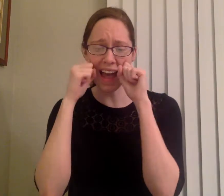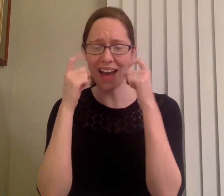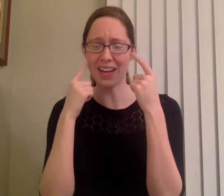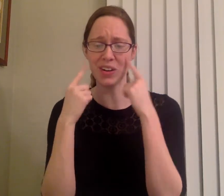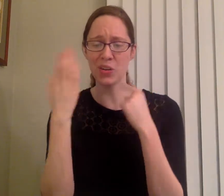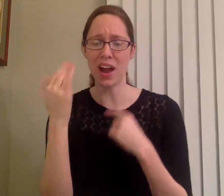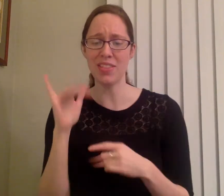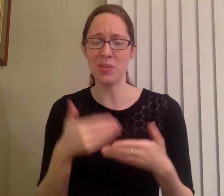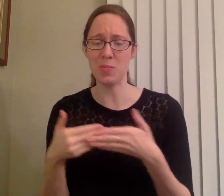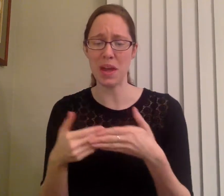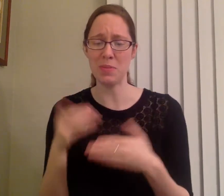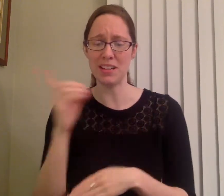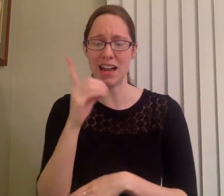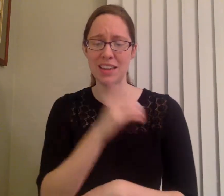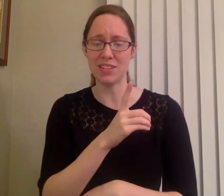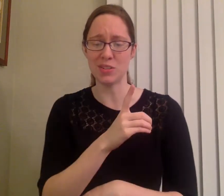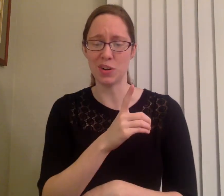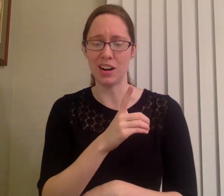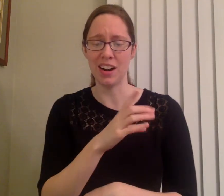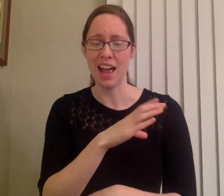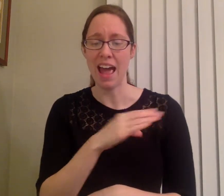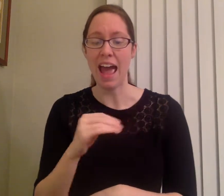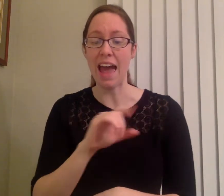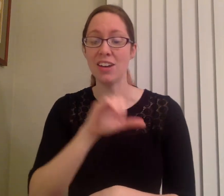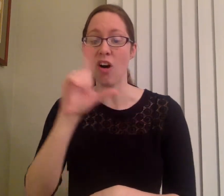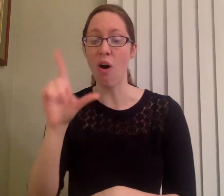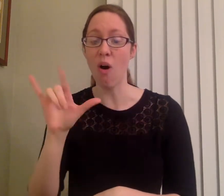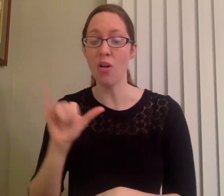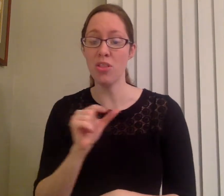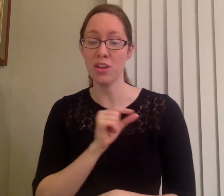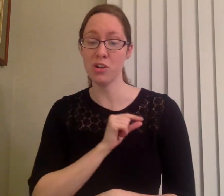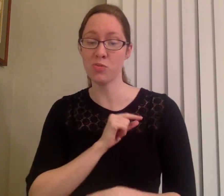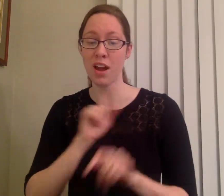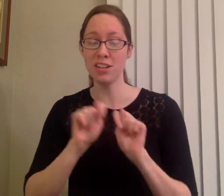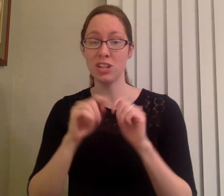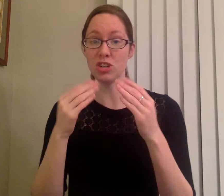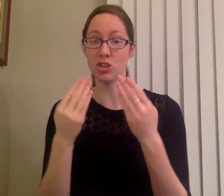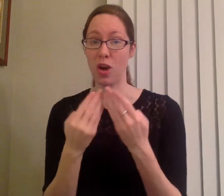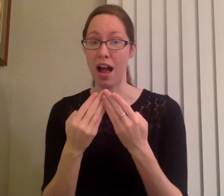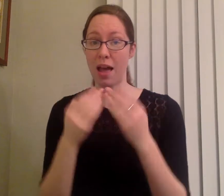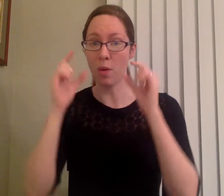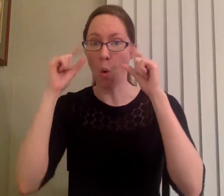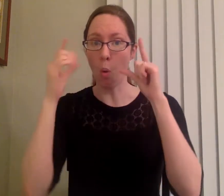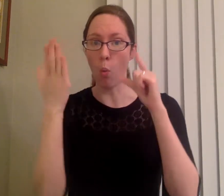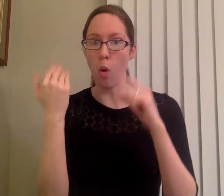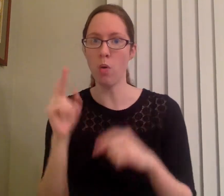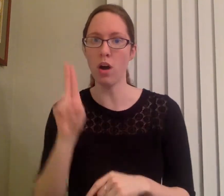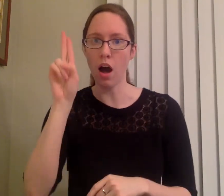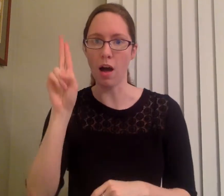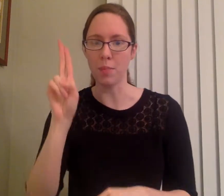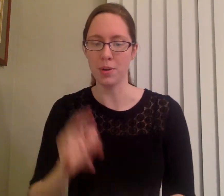Wah! Cried the baby dinosaur, and all the Grunt tribe woke up.